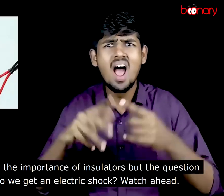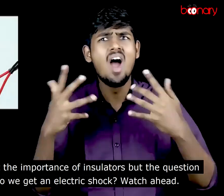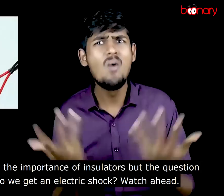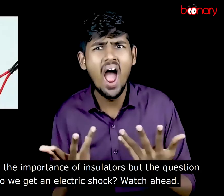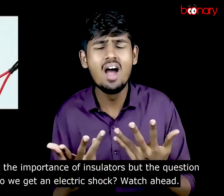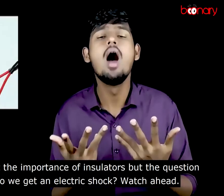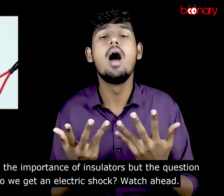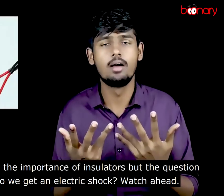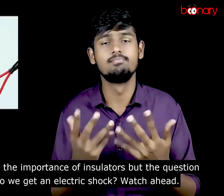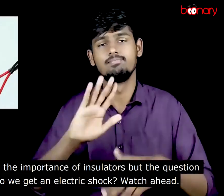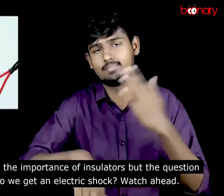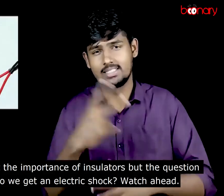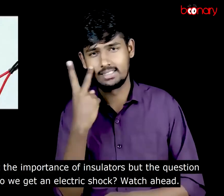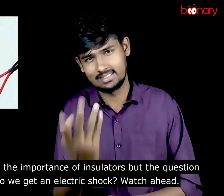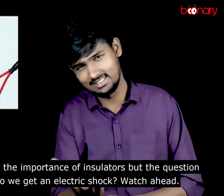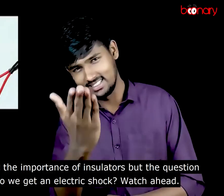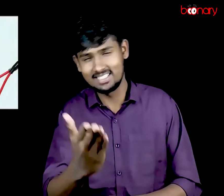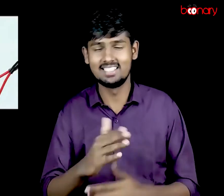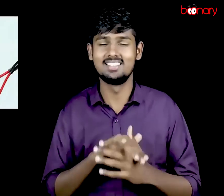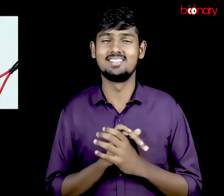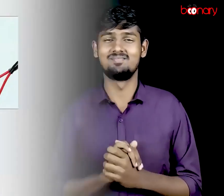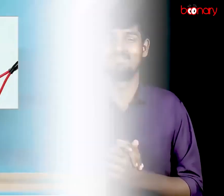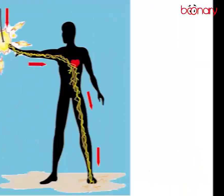shock? Watch ahead.